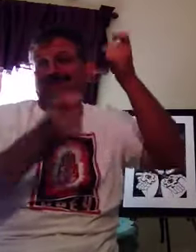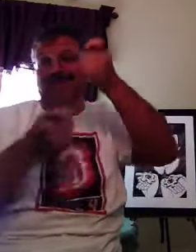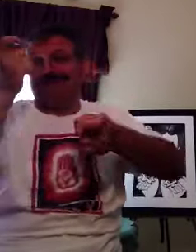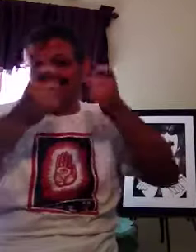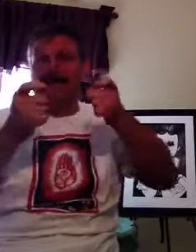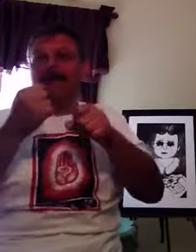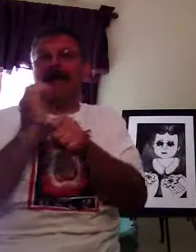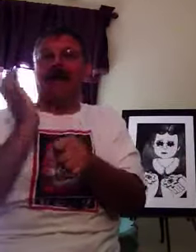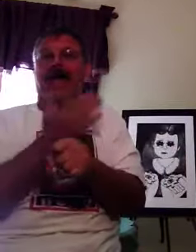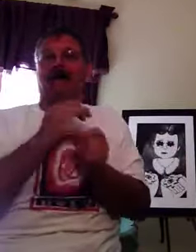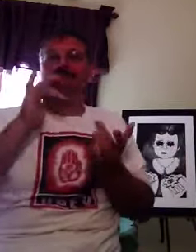Thank you.